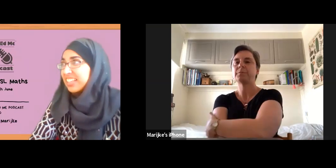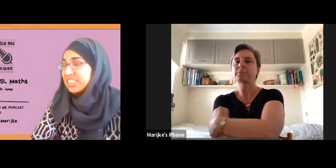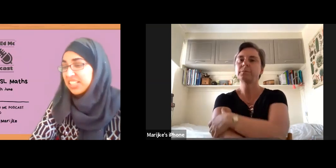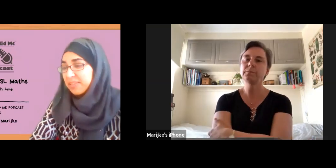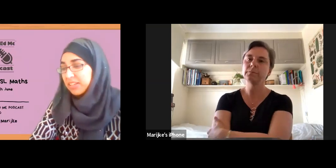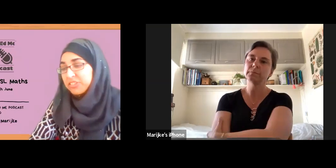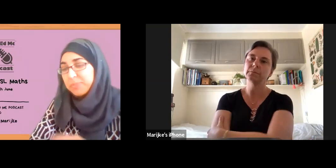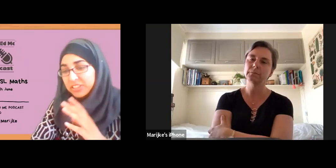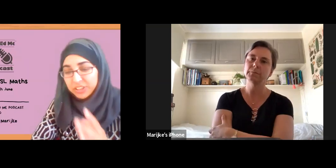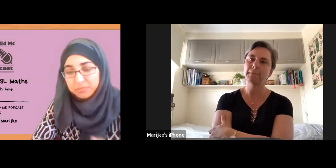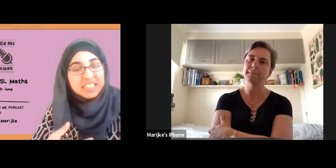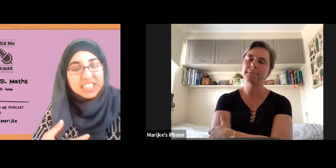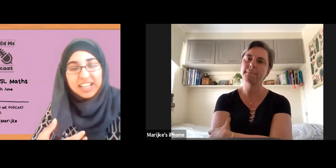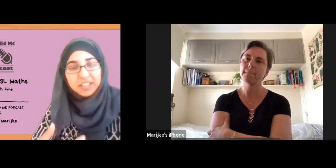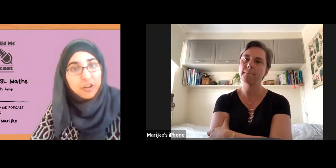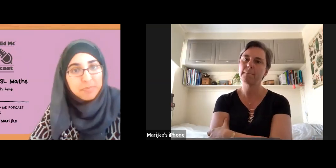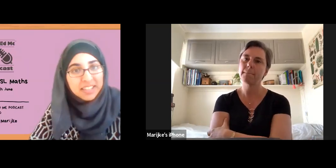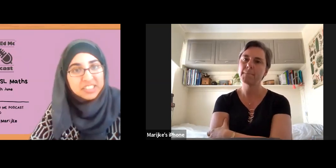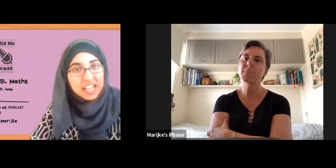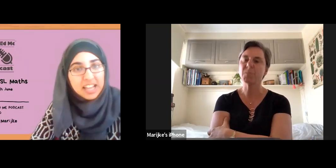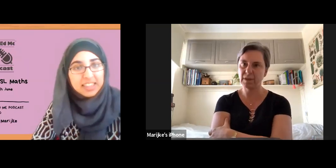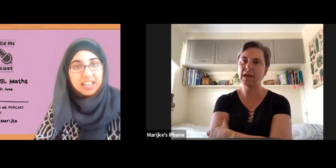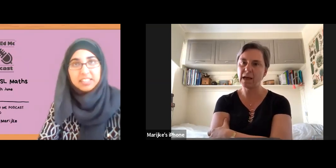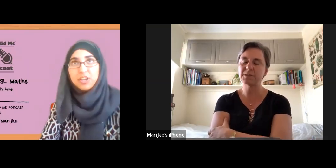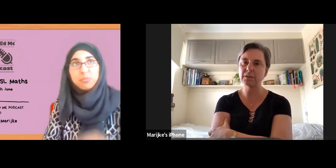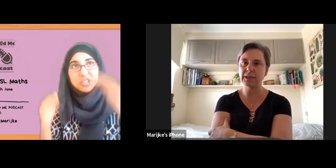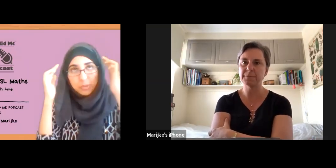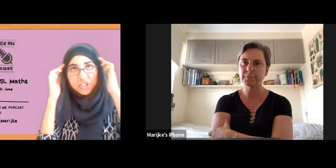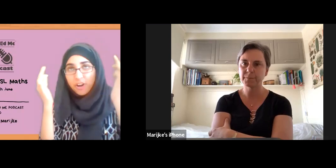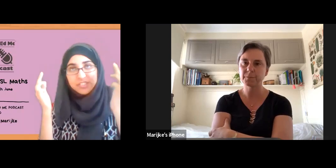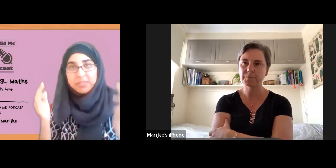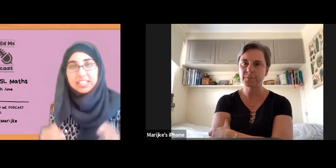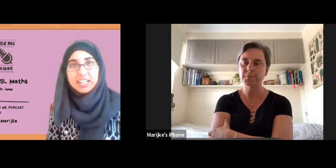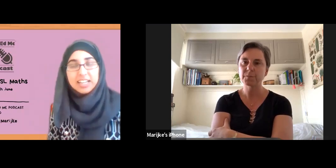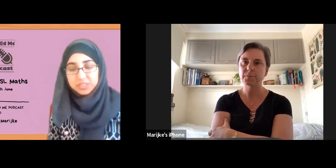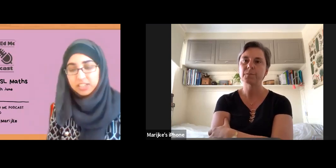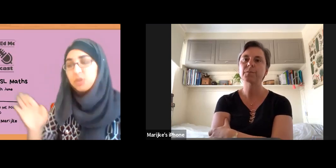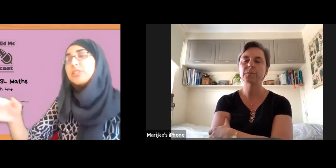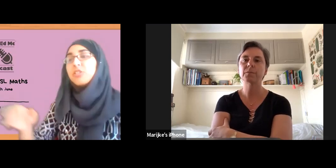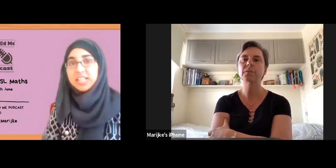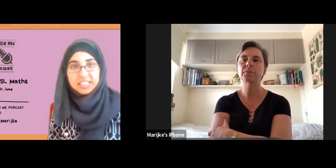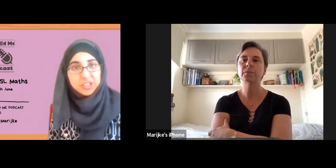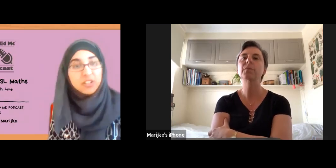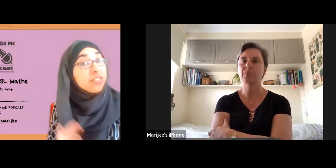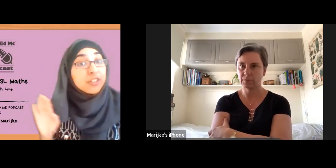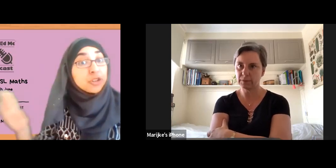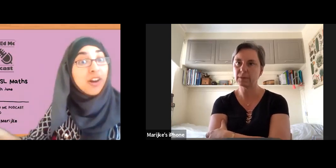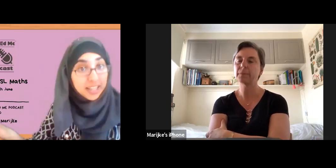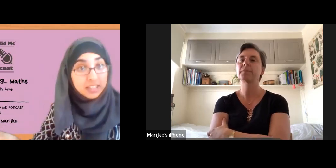it's it goes back to mindset and growth mindset, and that kind of, we switch off something in our head. We say, oh, we're not good at this, so we're not even going to try